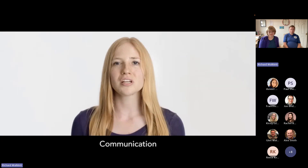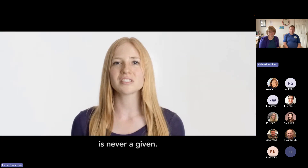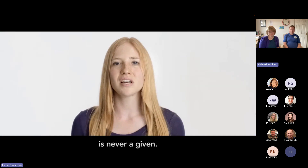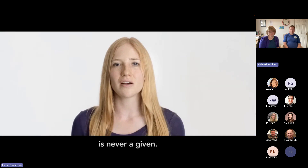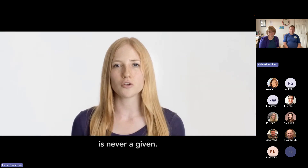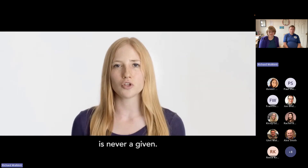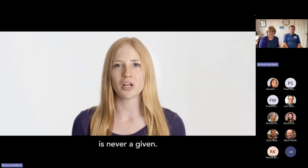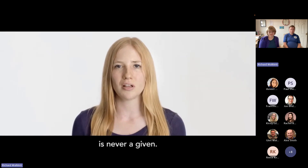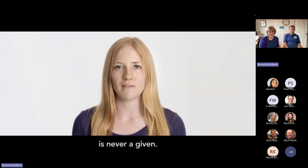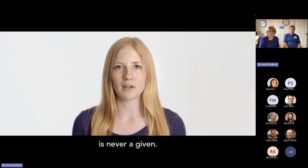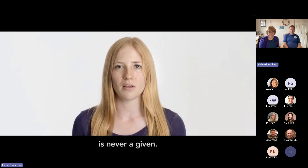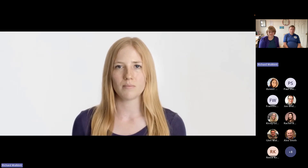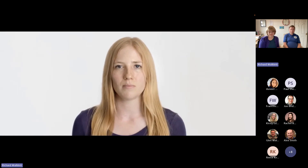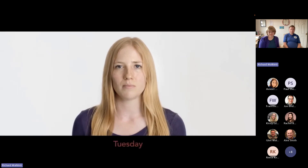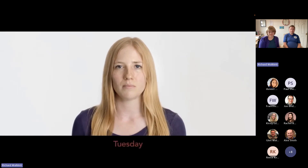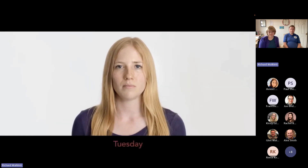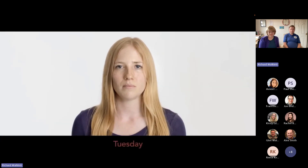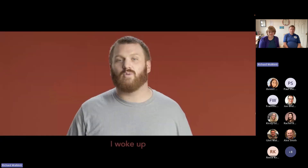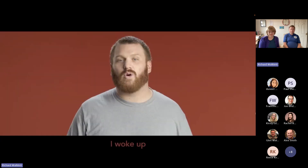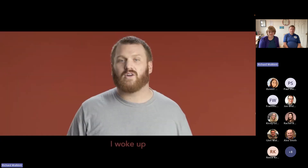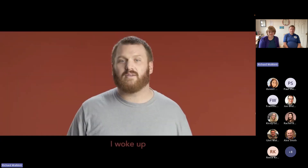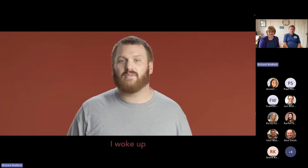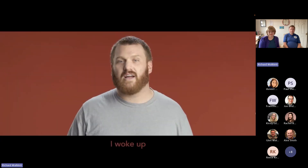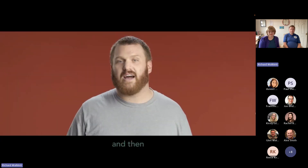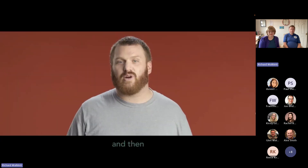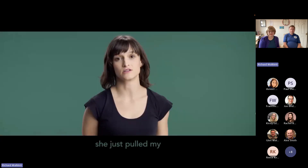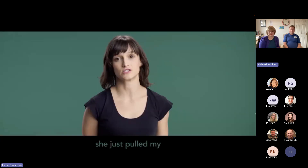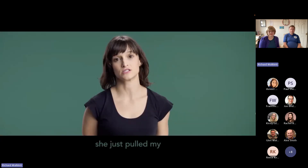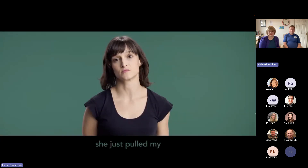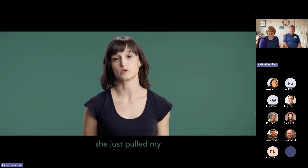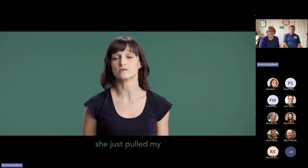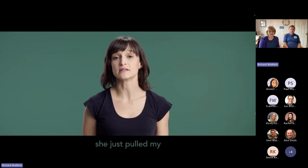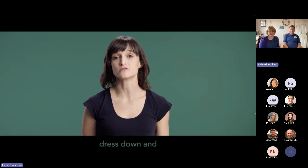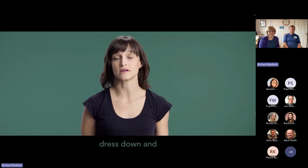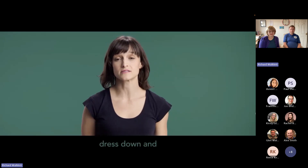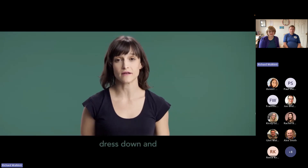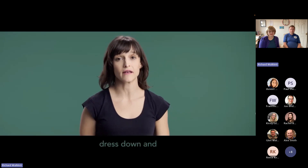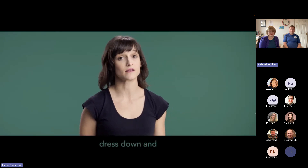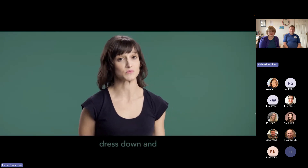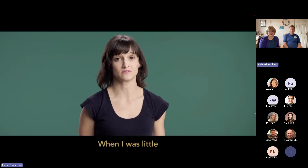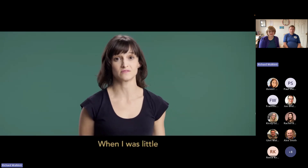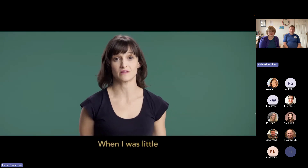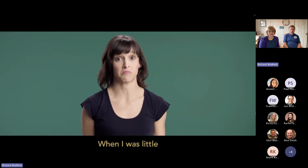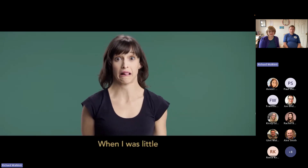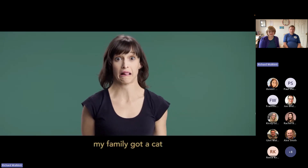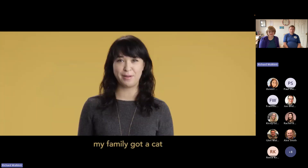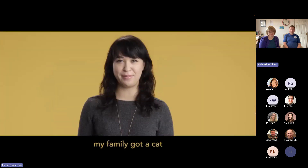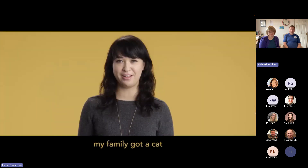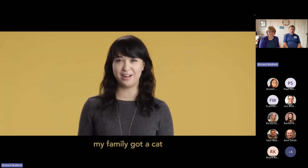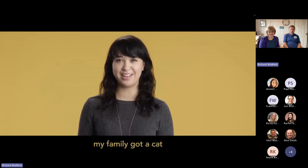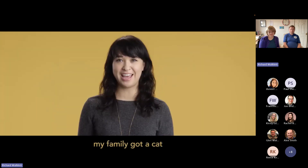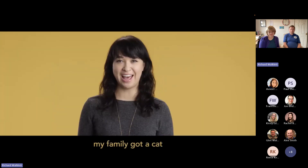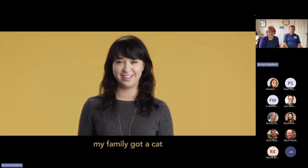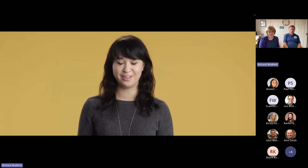Communication is never a given. Tuesday, I woke up, had a She rash. just pulled my dress down. When I was little, my family got a cat. Like,